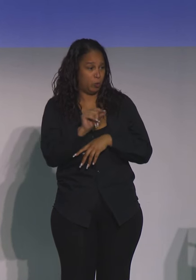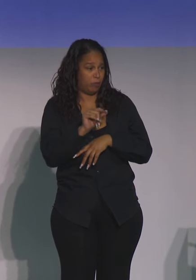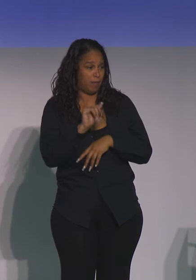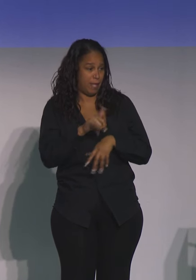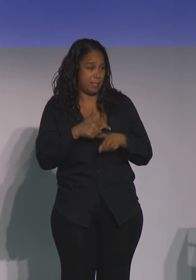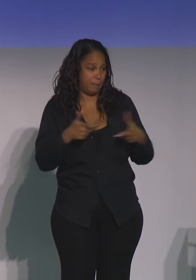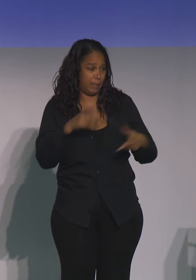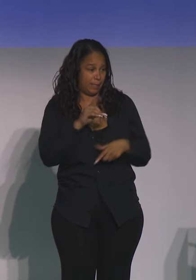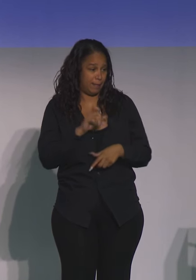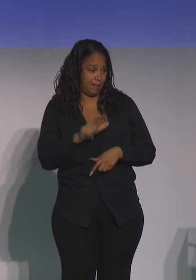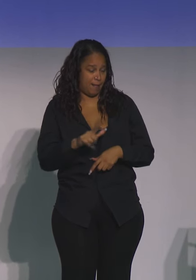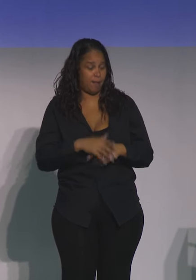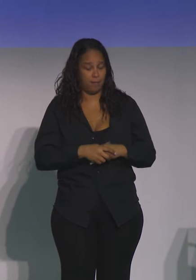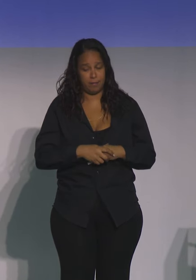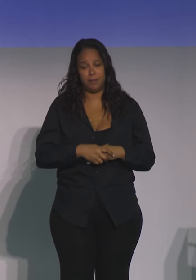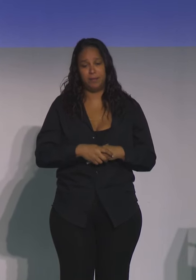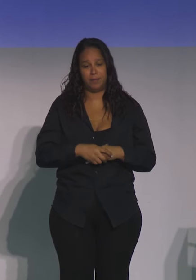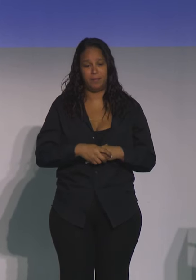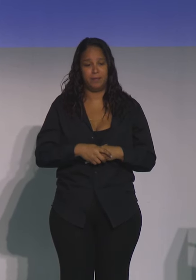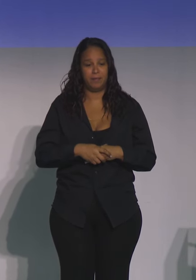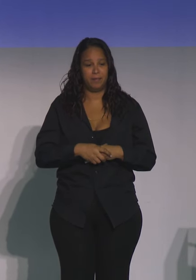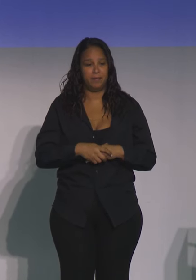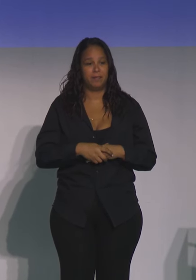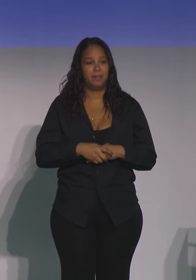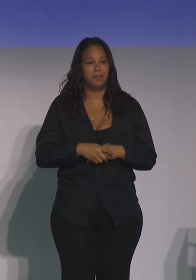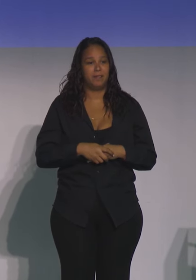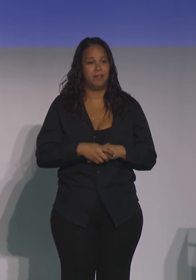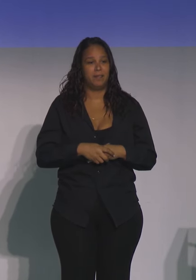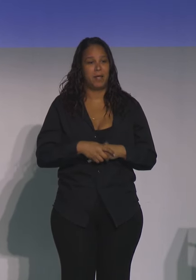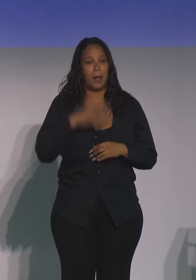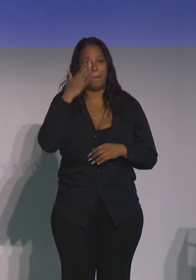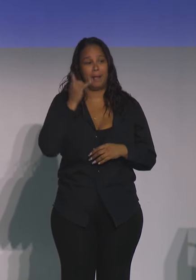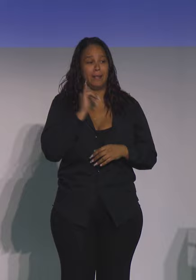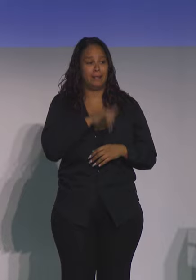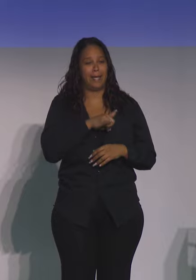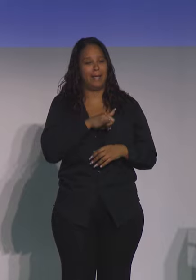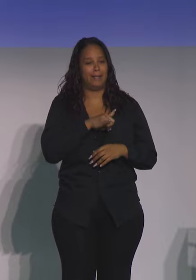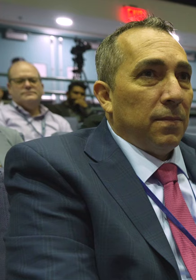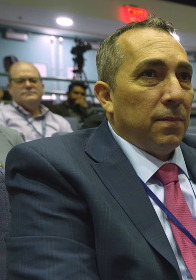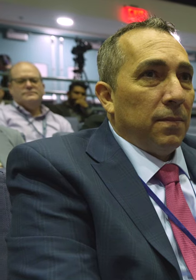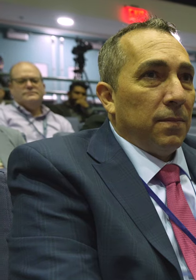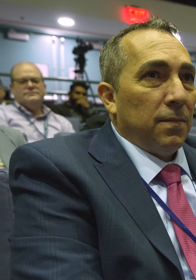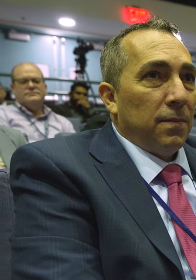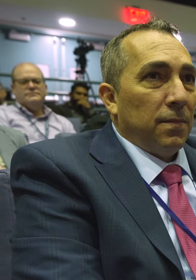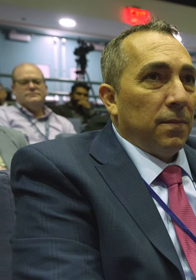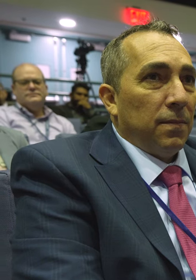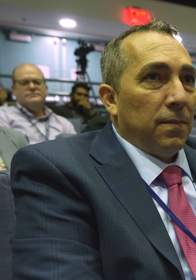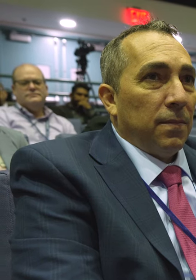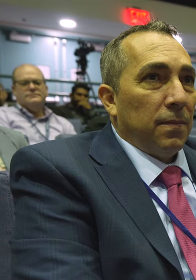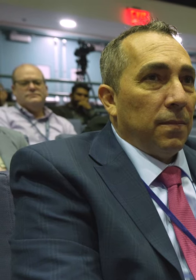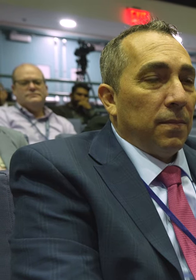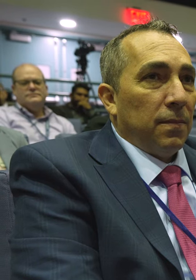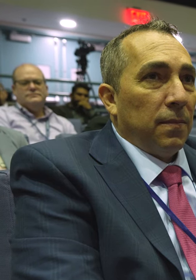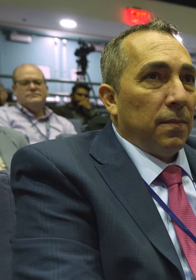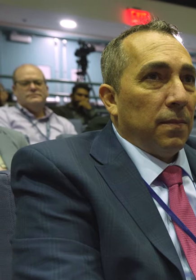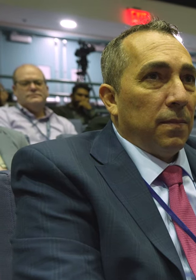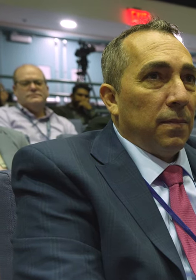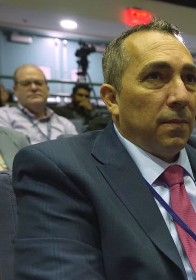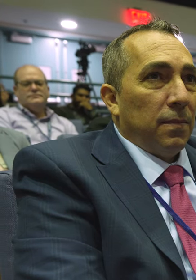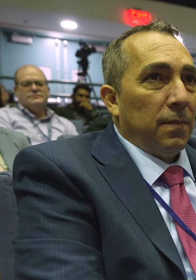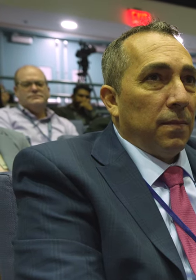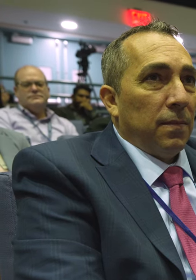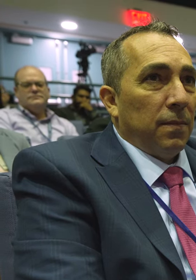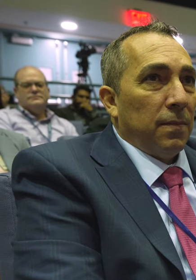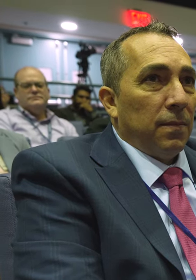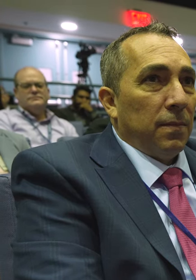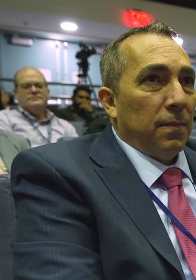by the way. That is a really big deal. Because that's how beloved she became in the state of North Carolina during the COVID era,